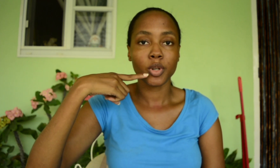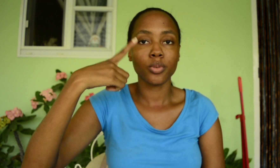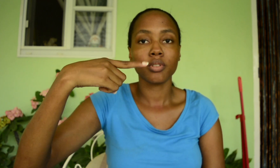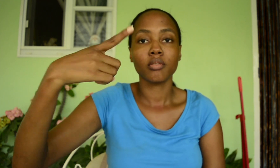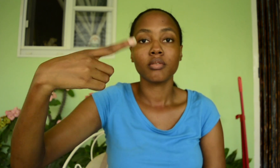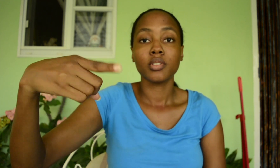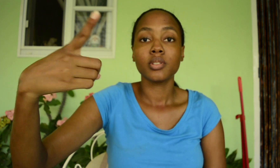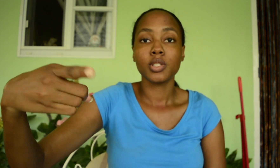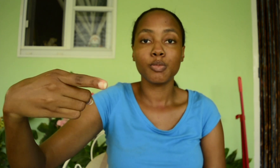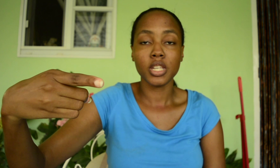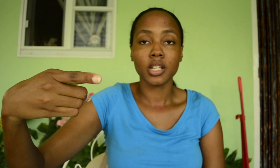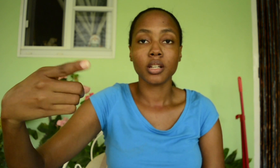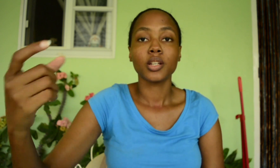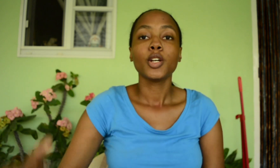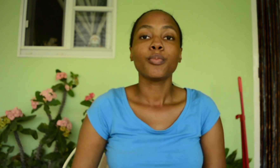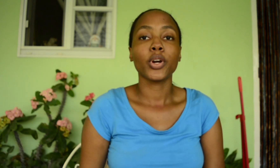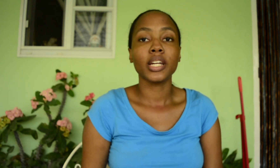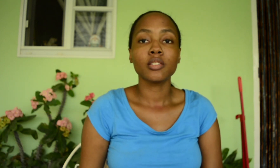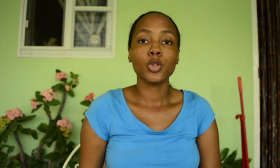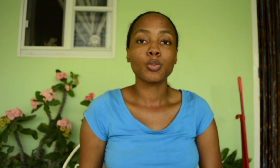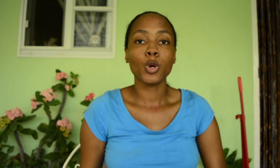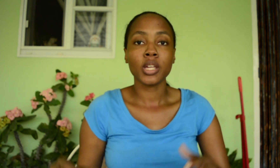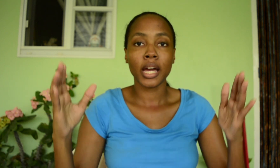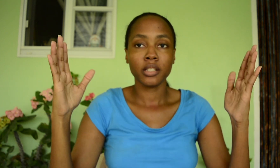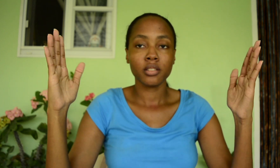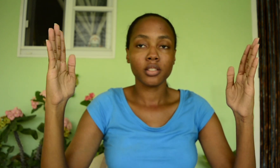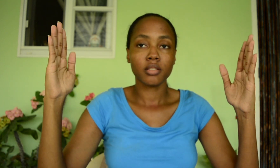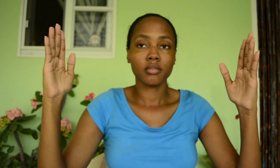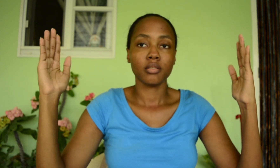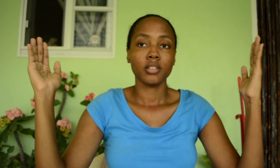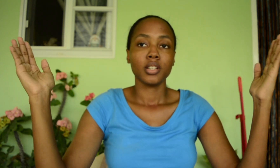mouth. Speak. Praise, use both hands.